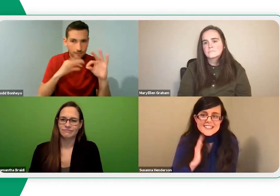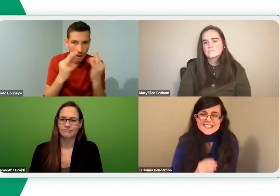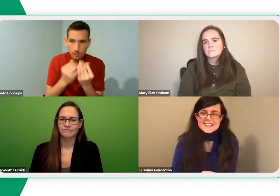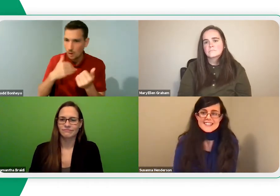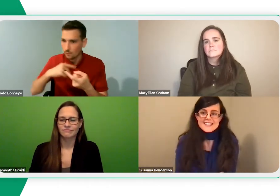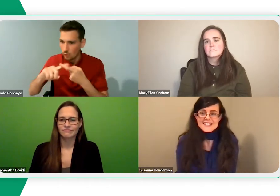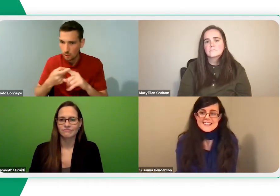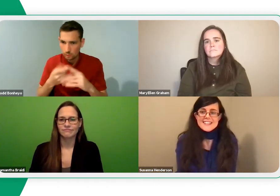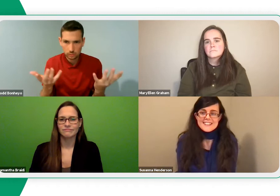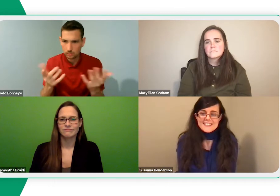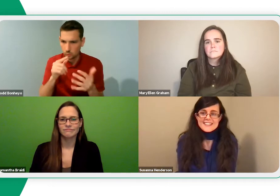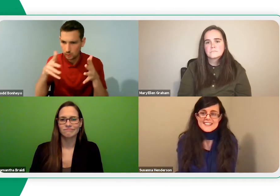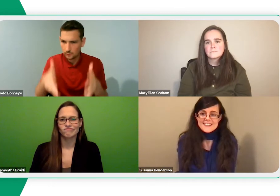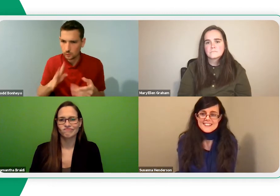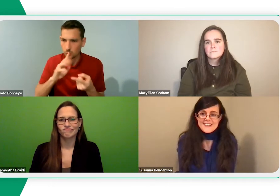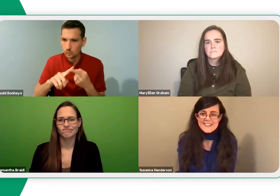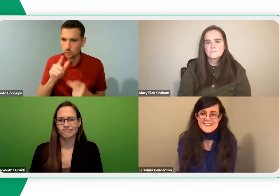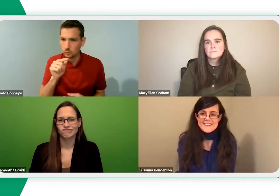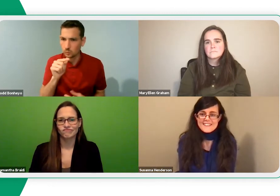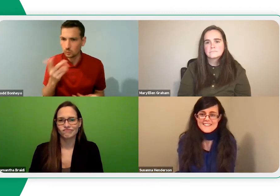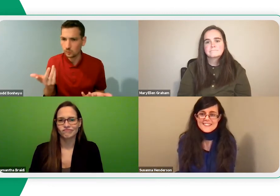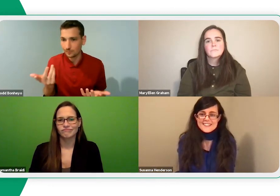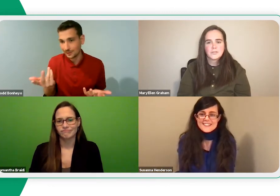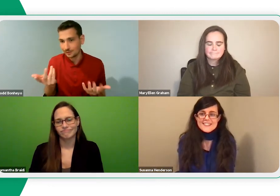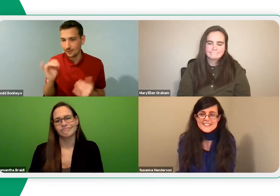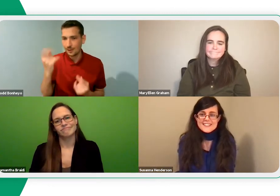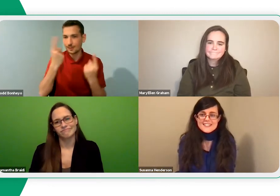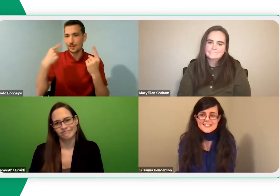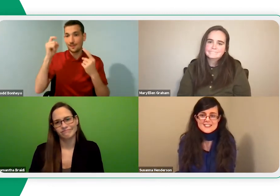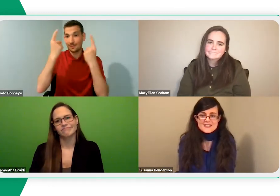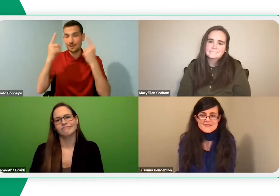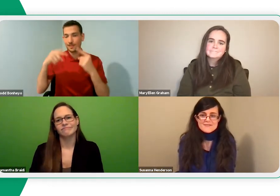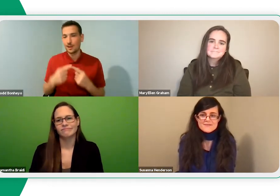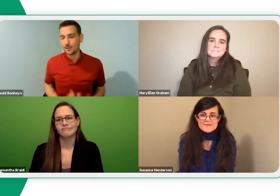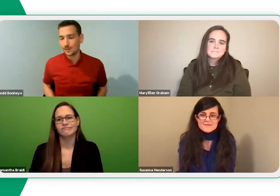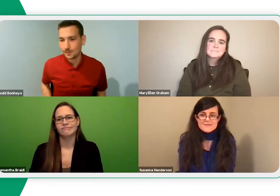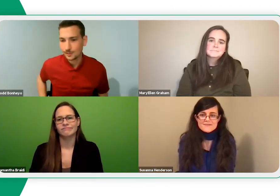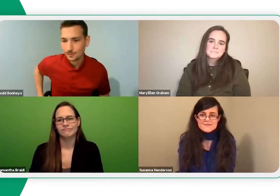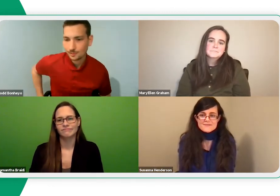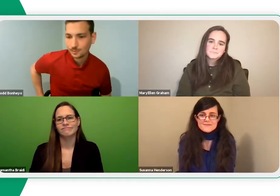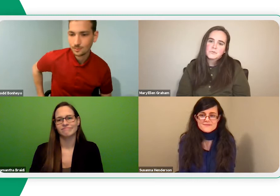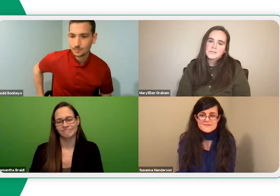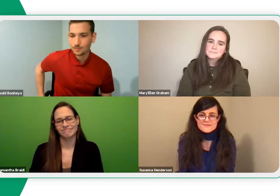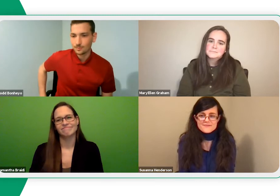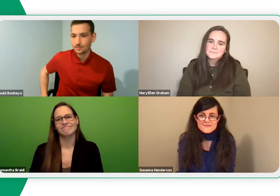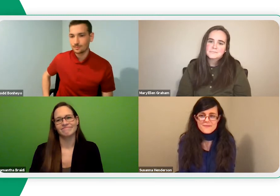And you never realize, maybe when they're 30 and they have a family, and then they're like, okay, now who do I talk to? Now, where do I get this information from? So I